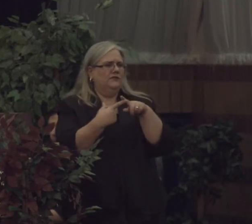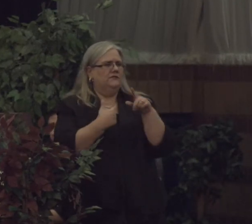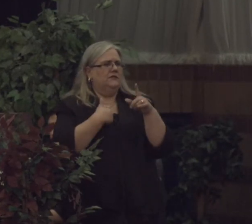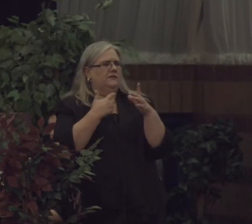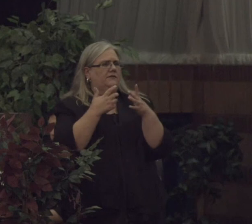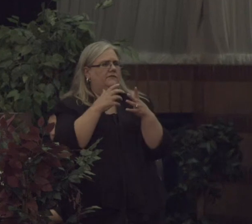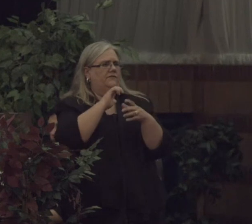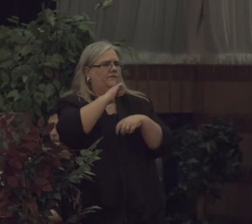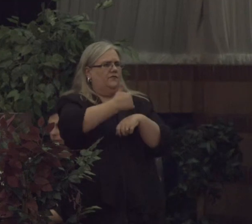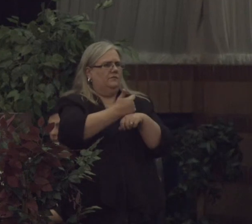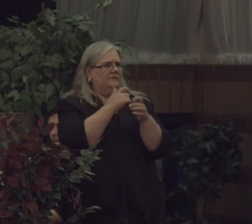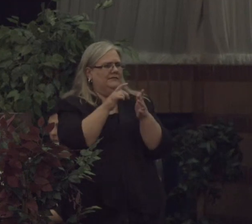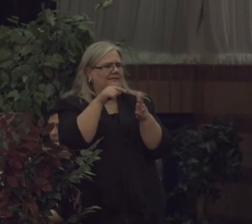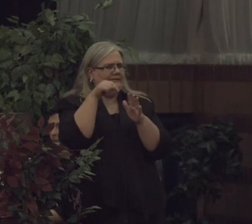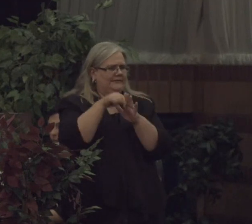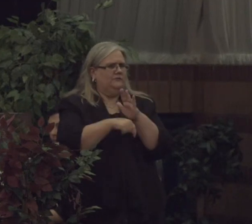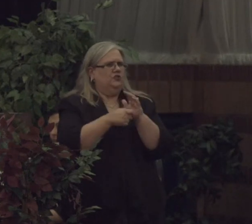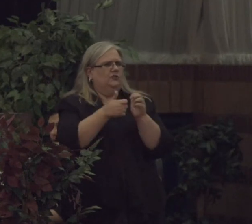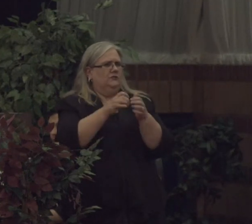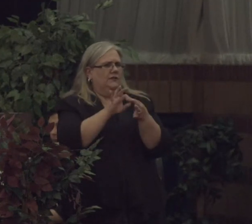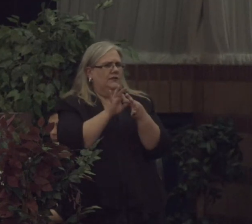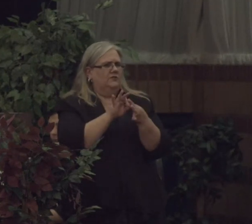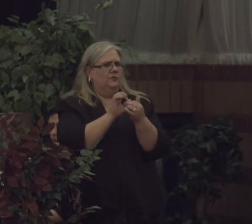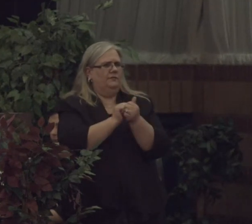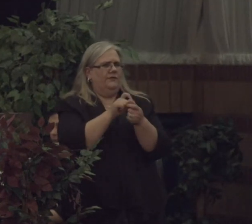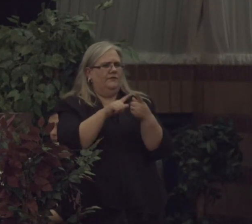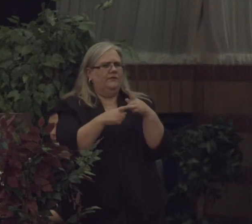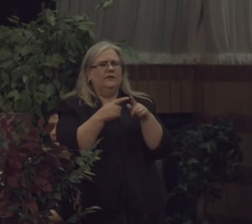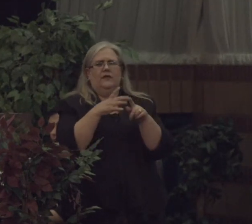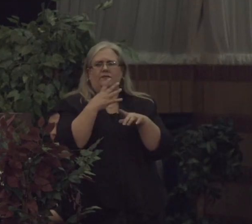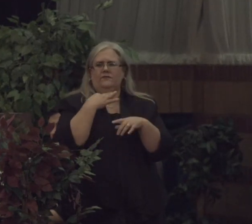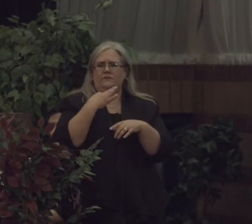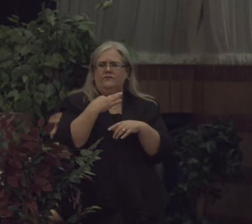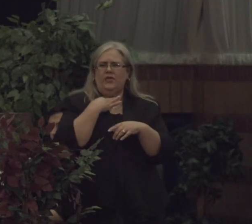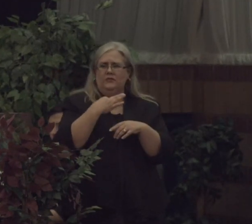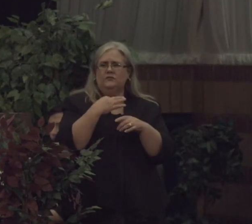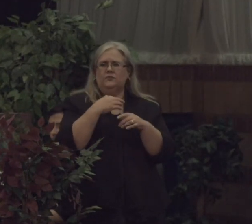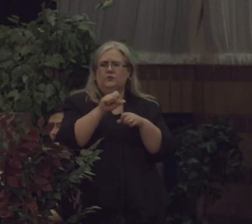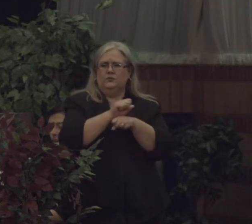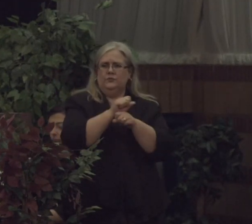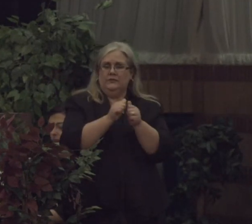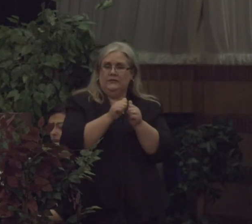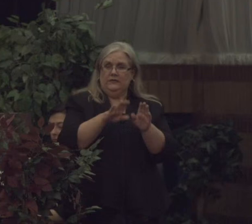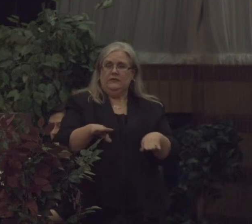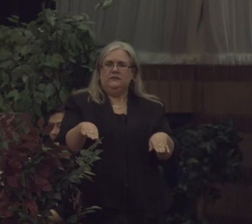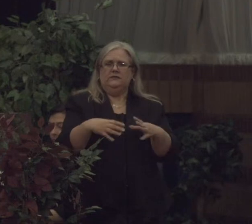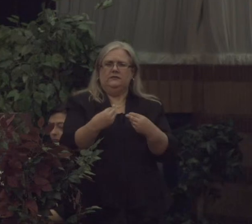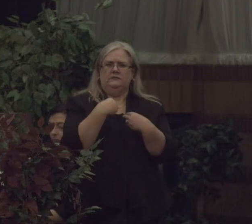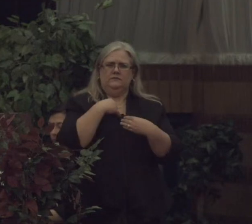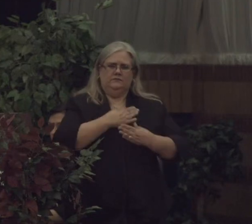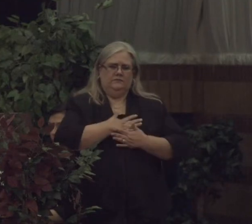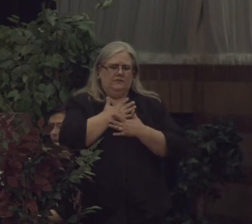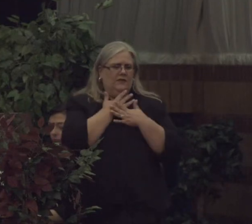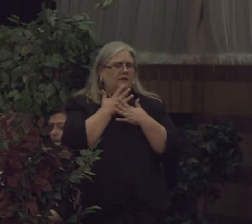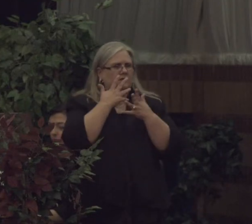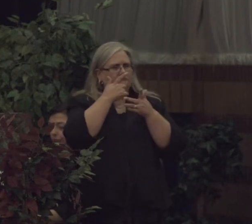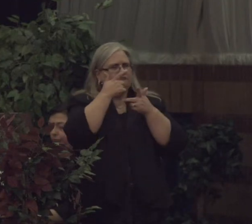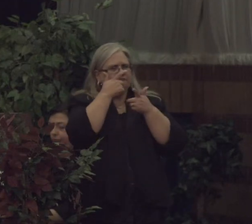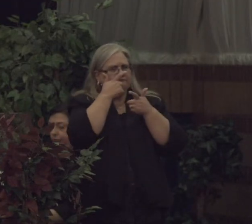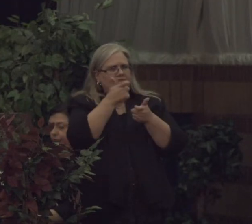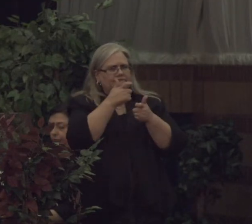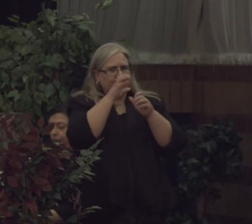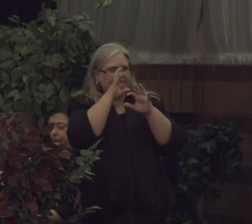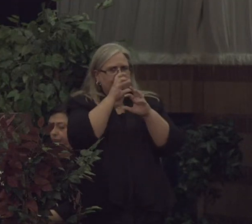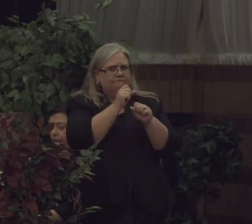I never imagined I would interact with. My recent volunteering and working with kids inspired me to channel the hidden childhood curiosity deep within